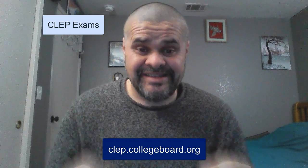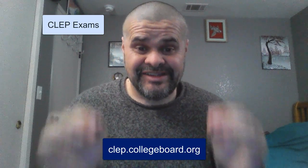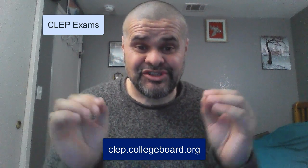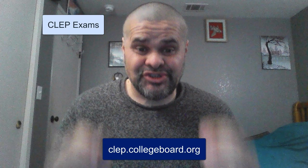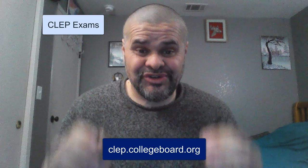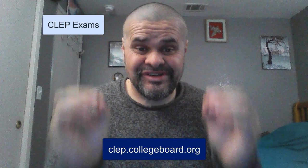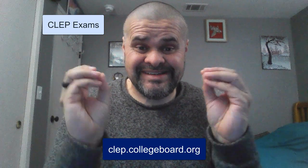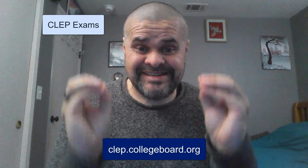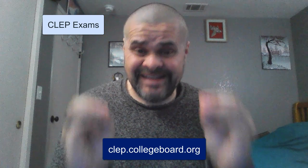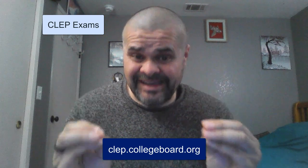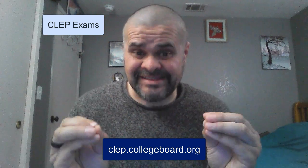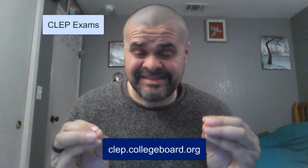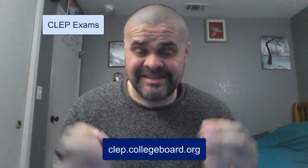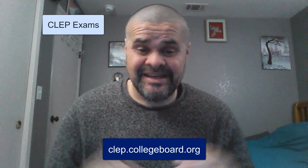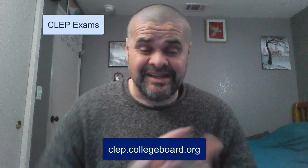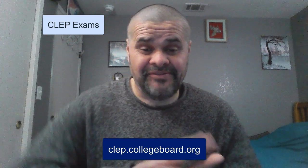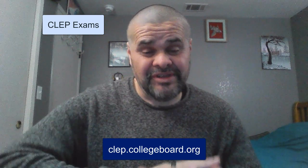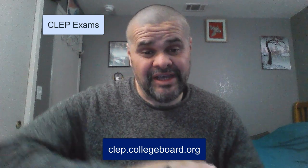take certain tests that if you get